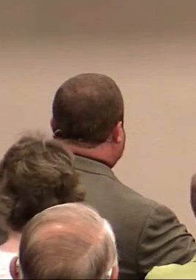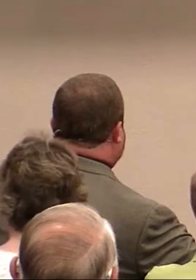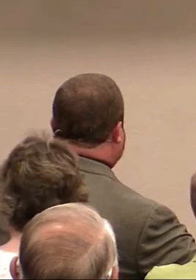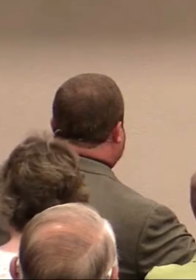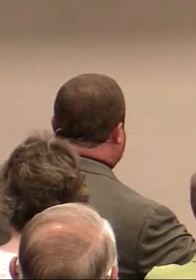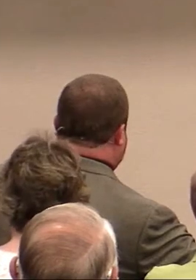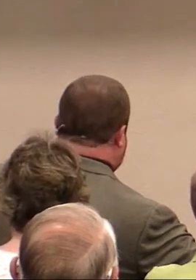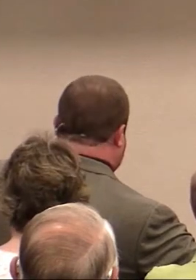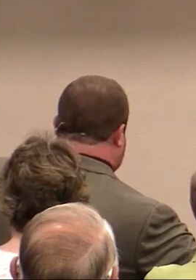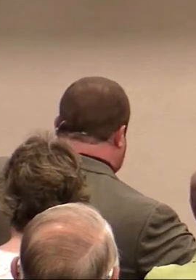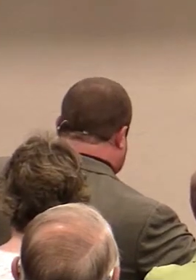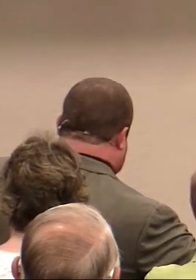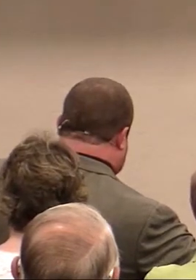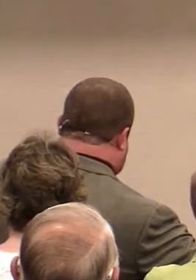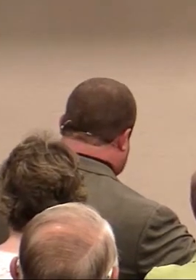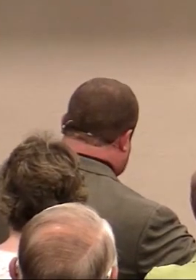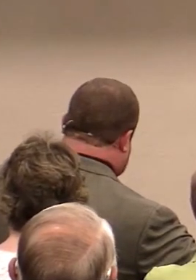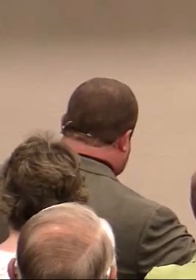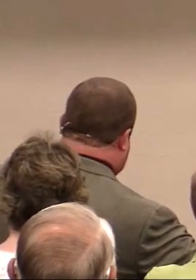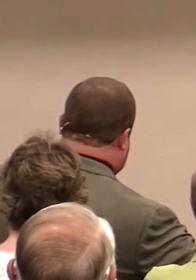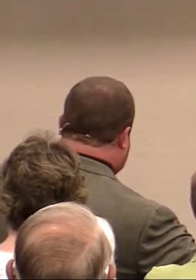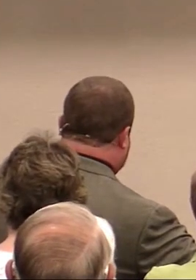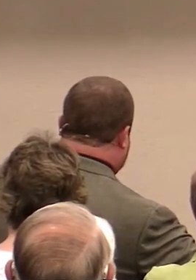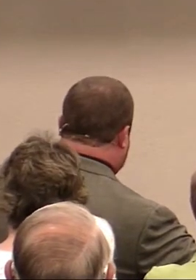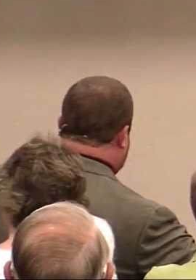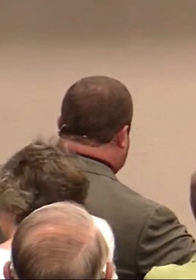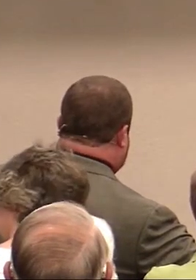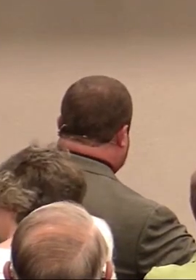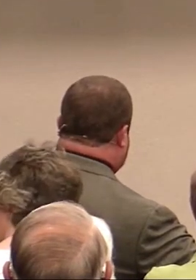University in Portales, New Mexico.